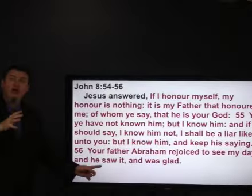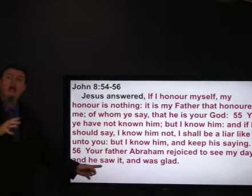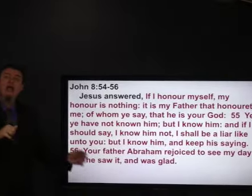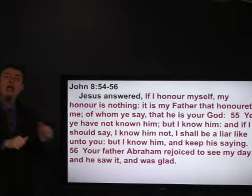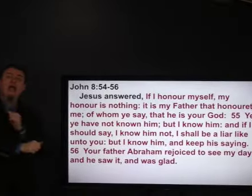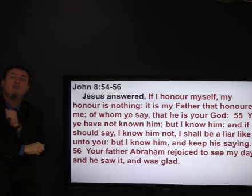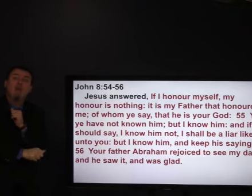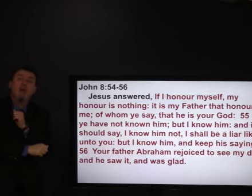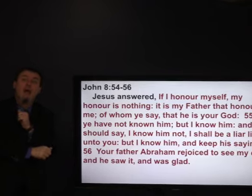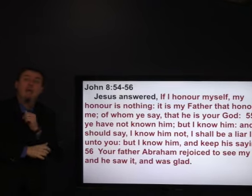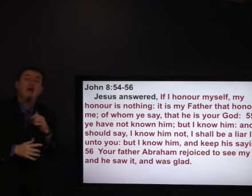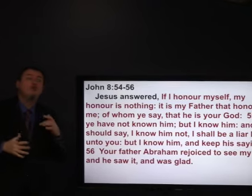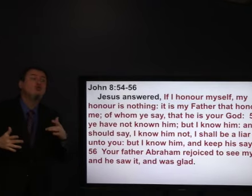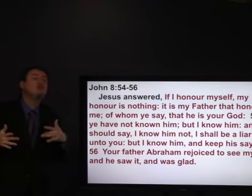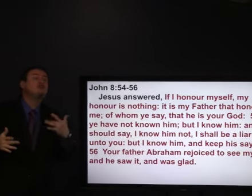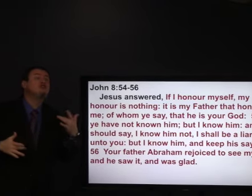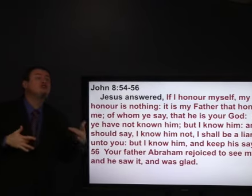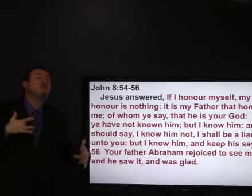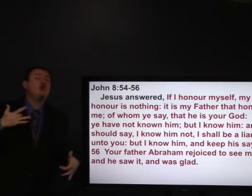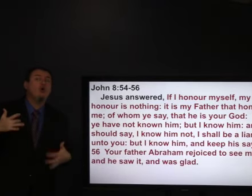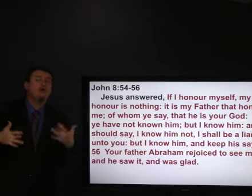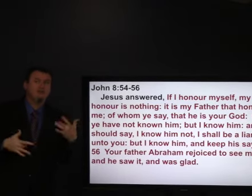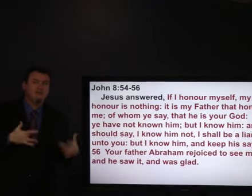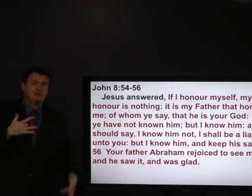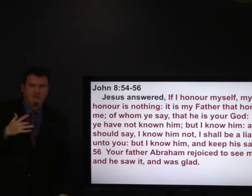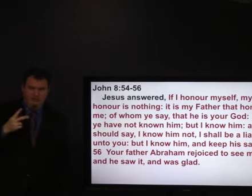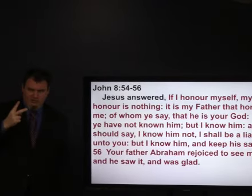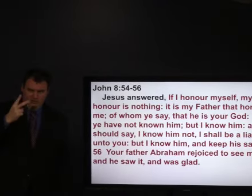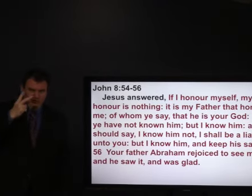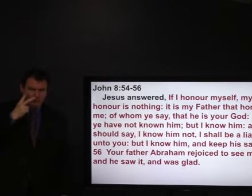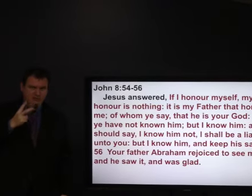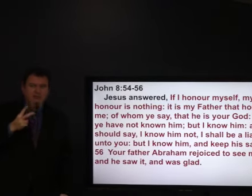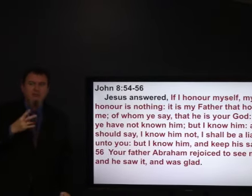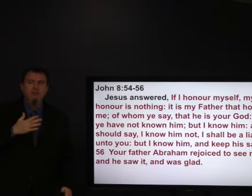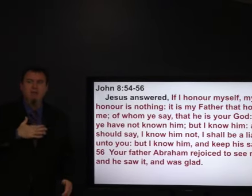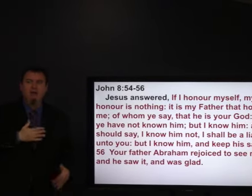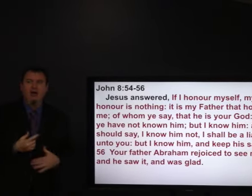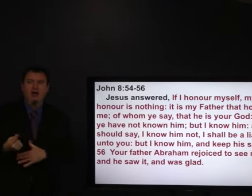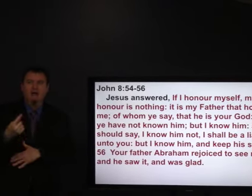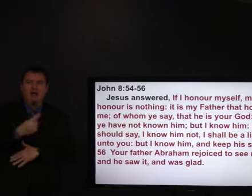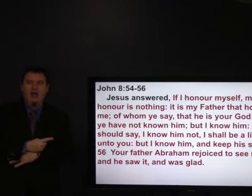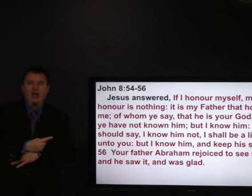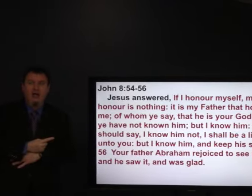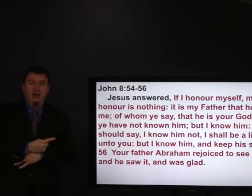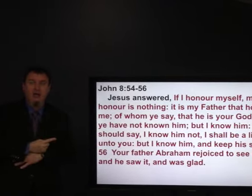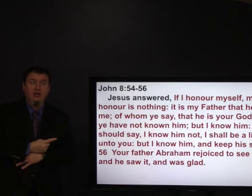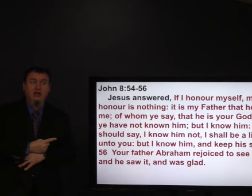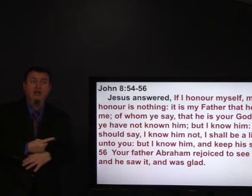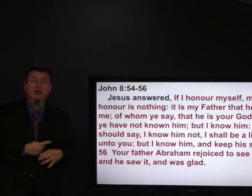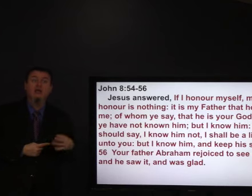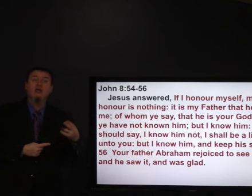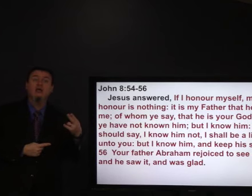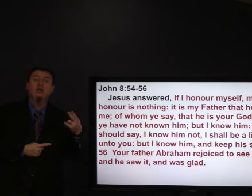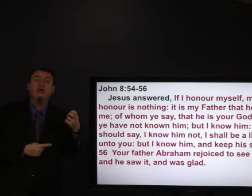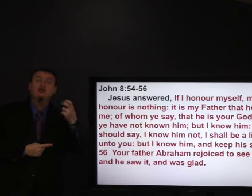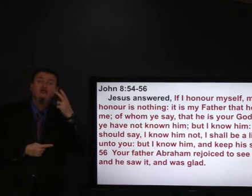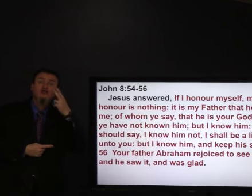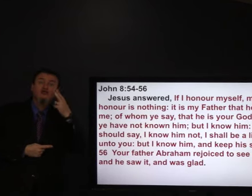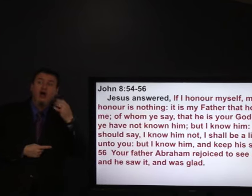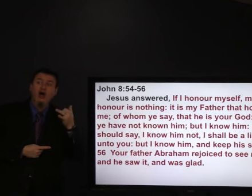Your father, Abraham, rejoiced to see my day. And he